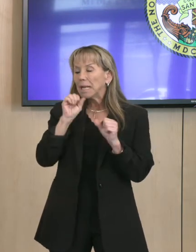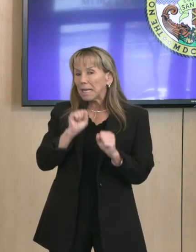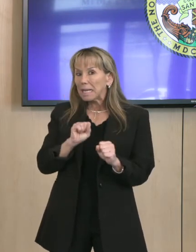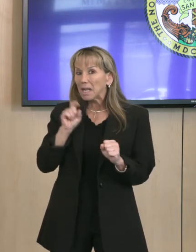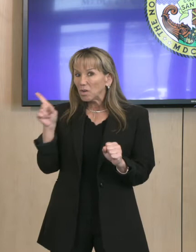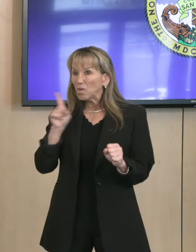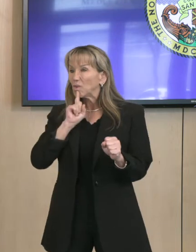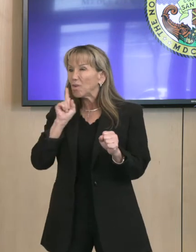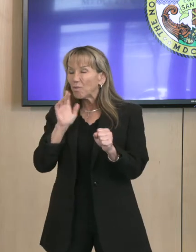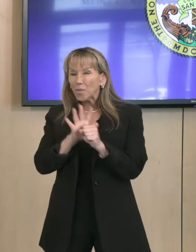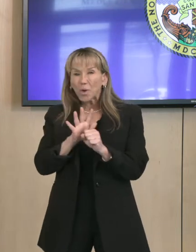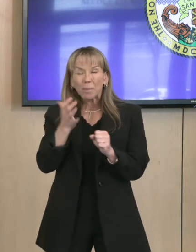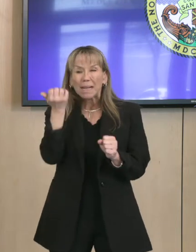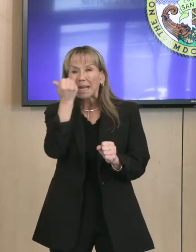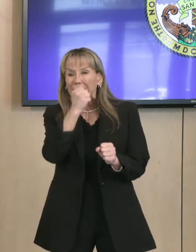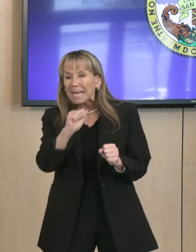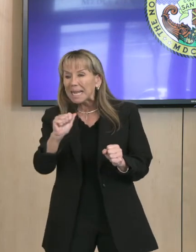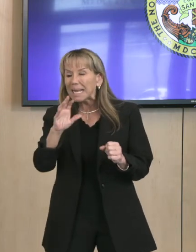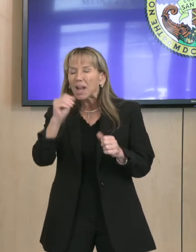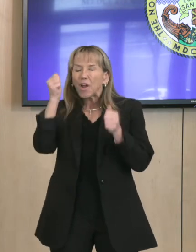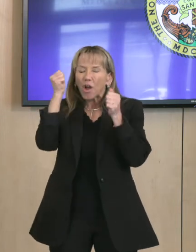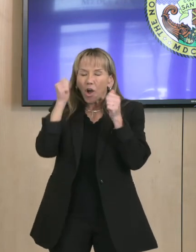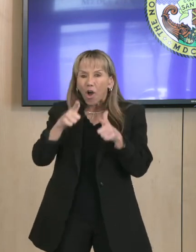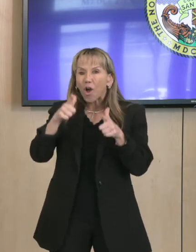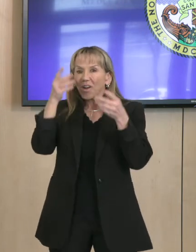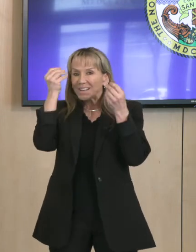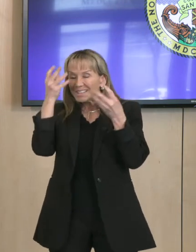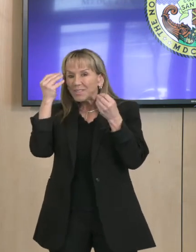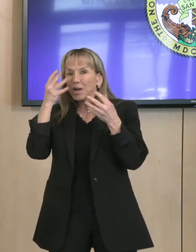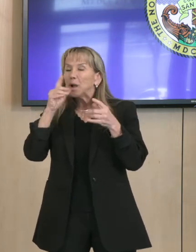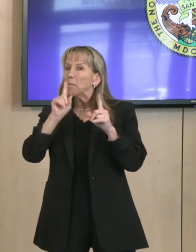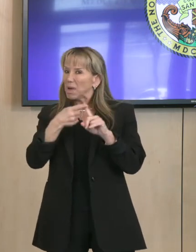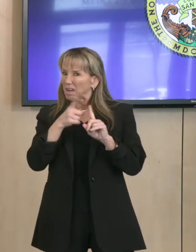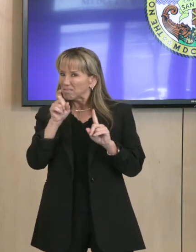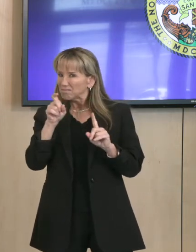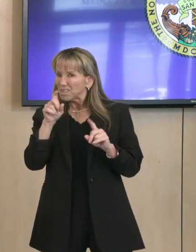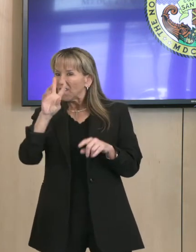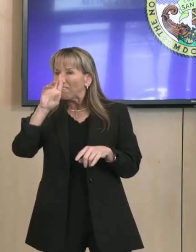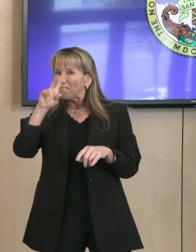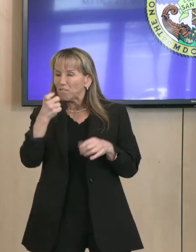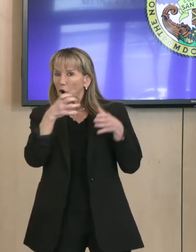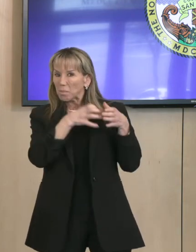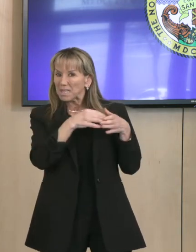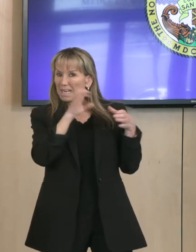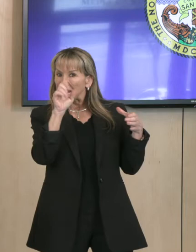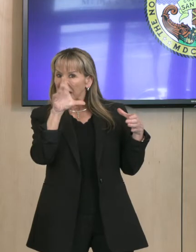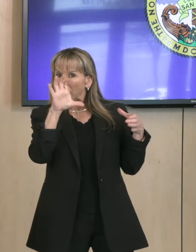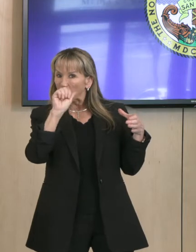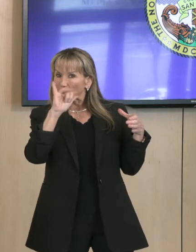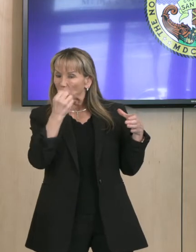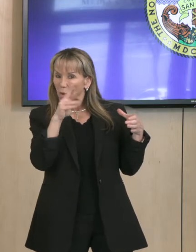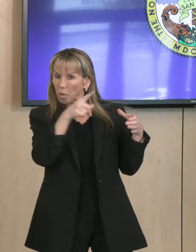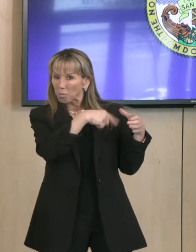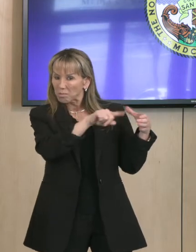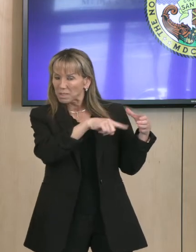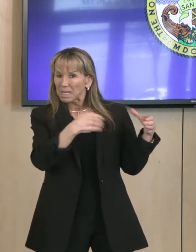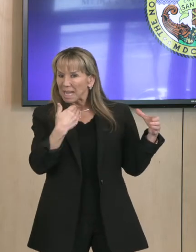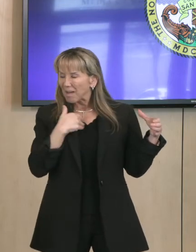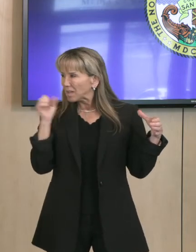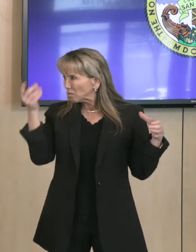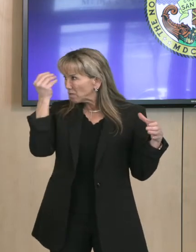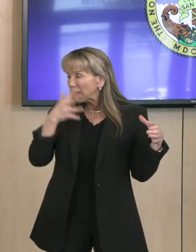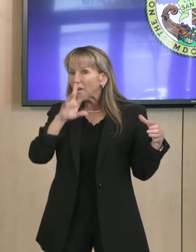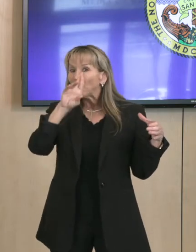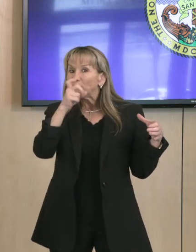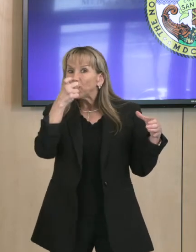all details of a cluster at a pharmacy in El Cajon, including whether the pharmacist tested